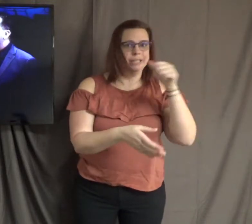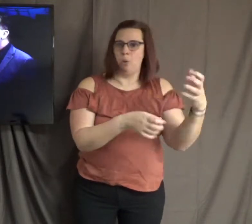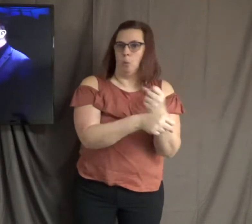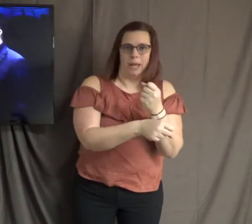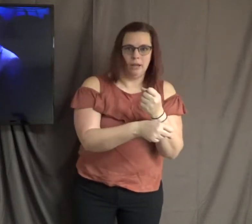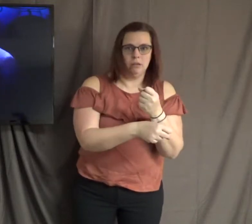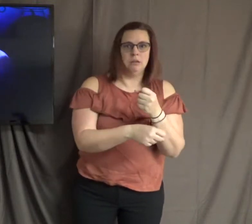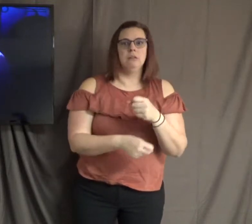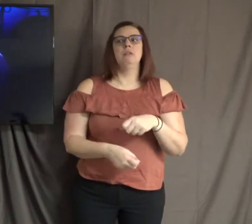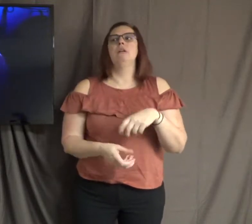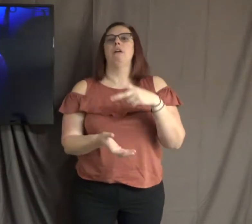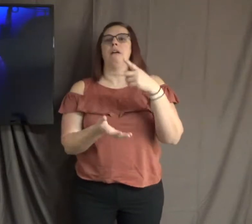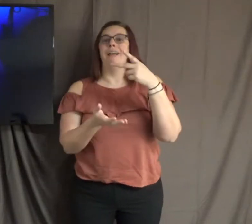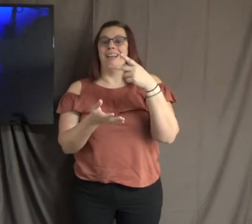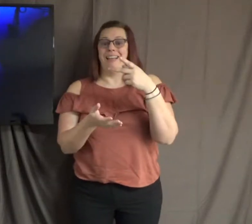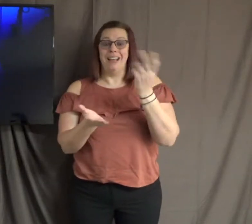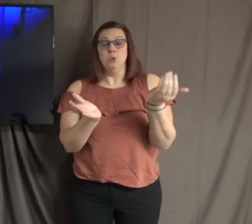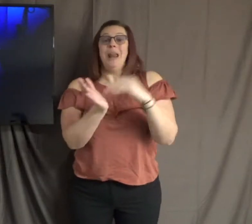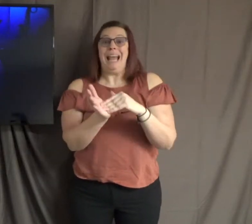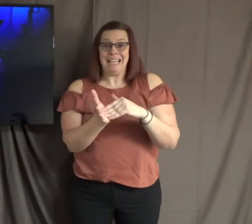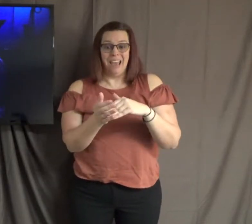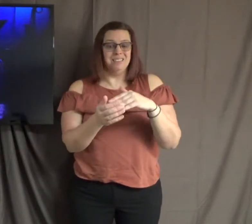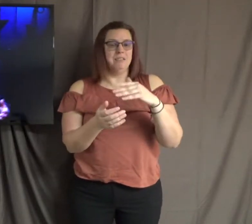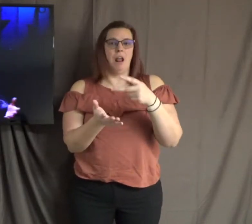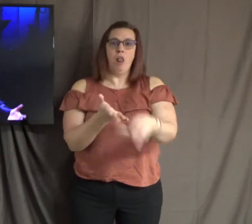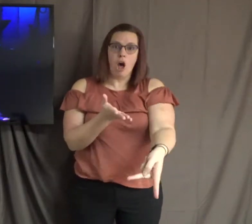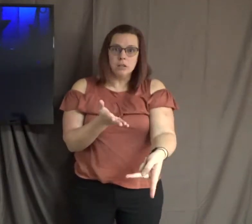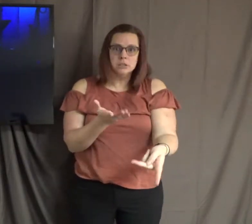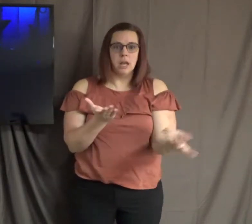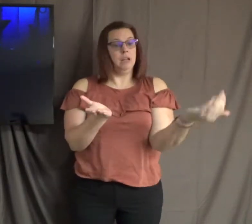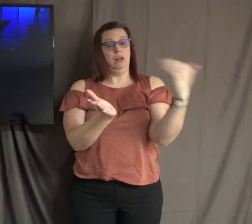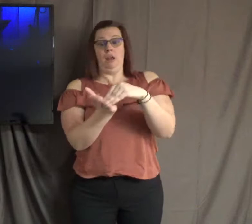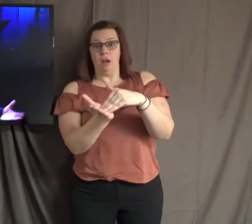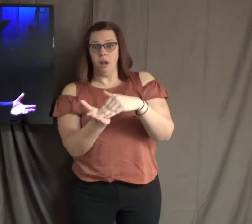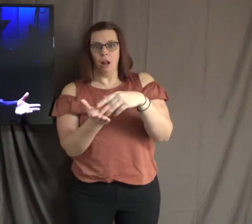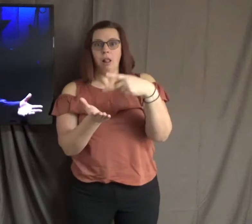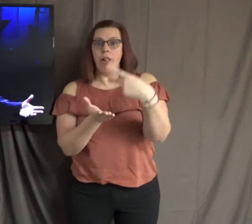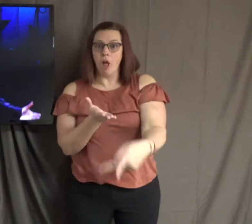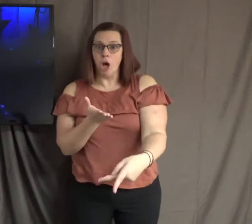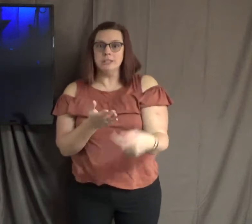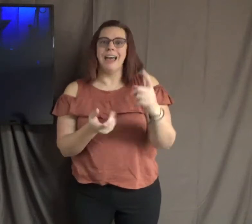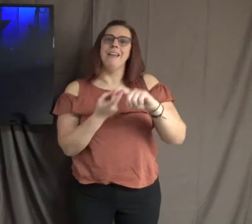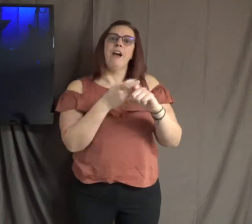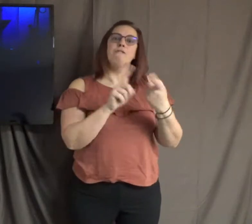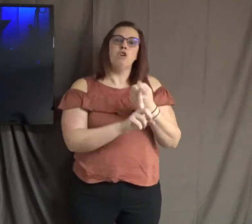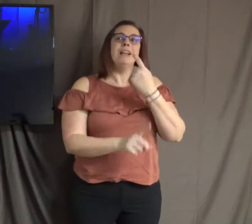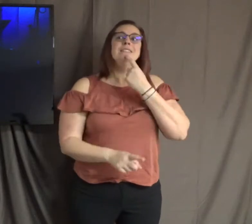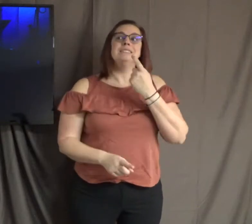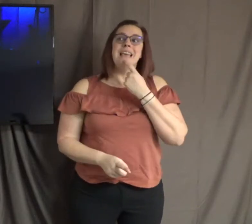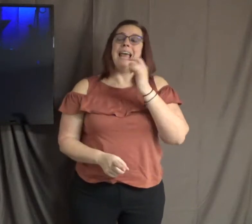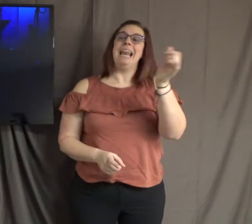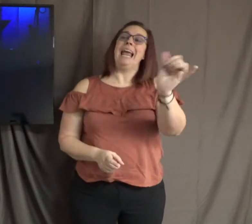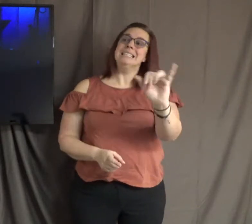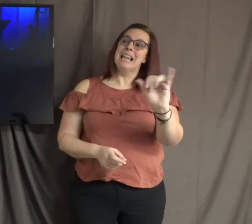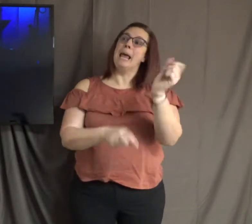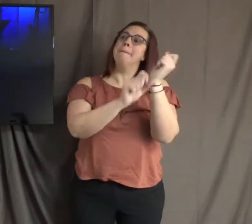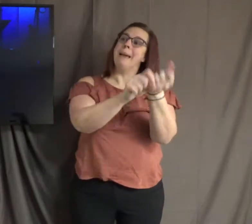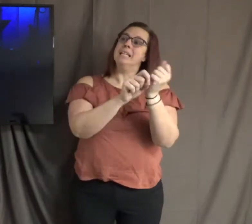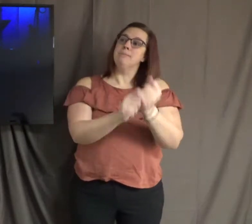And he ran again, and he lost. And a friend said to him, "I guess it's like baseball, Jim. 3 strikes and you're